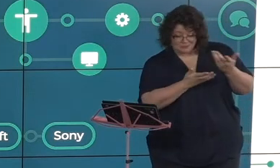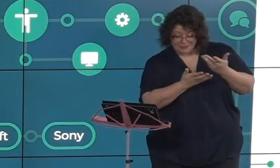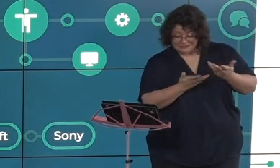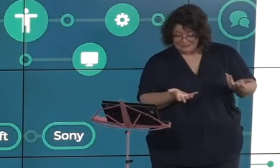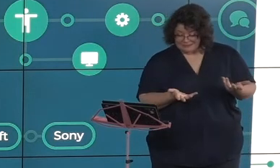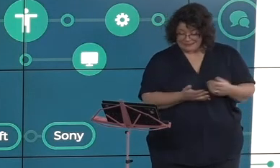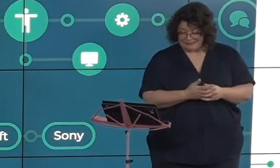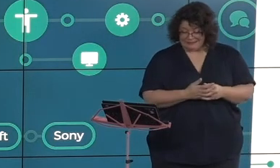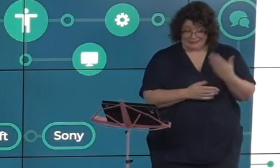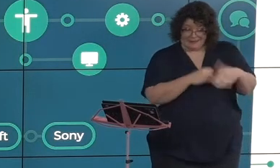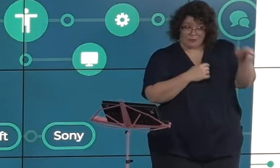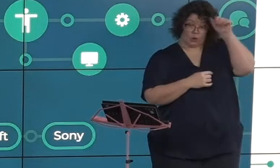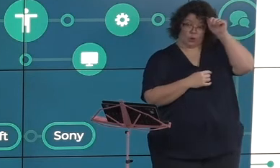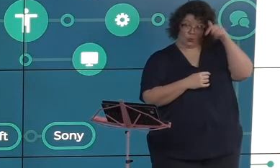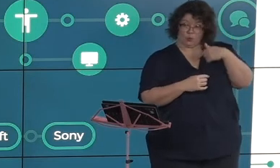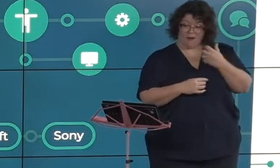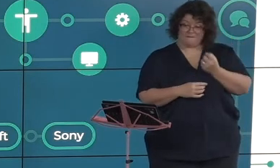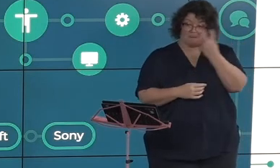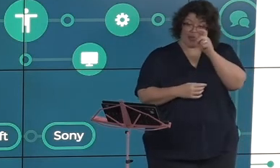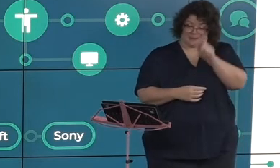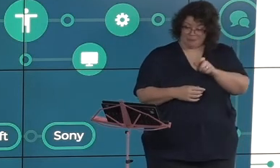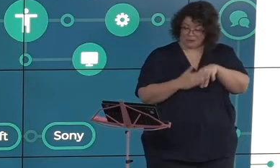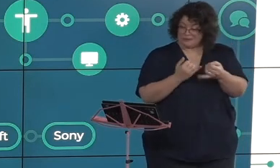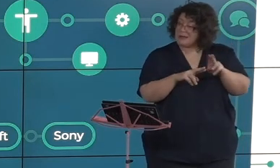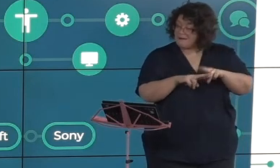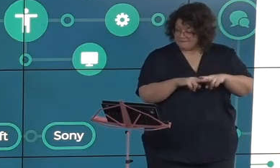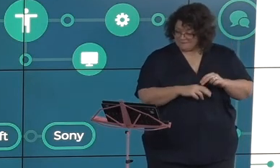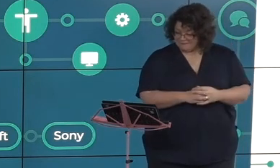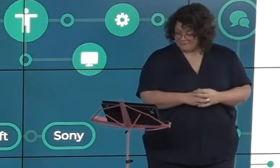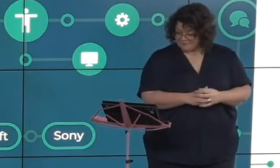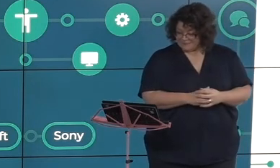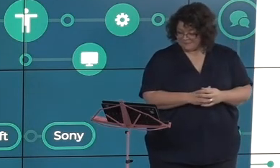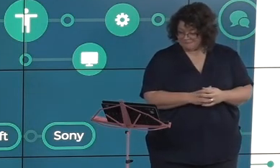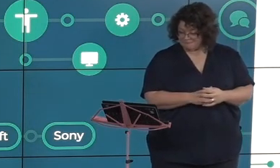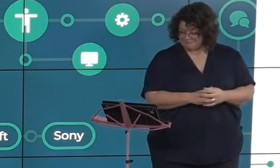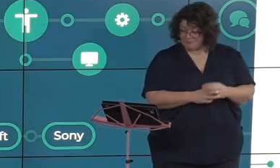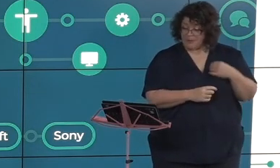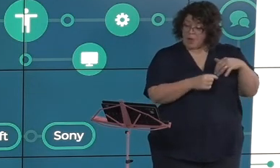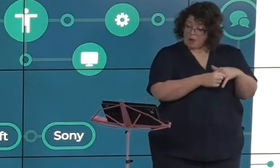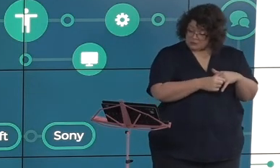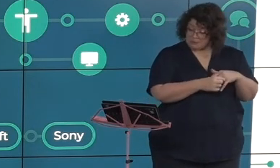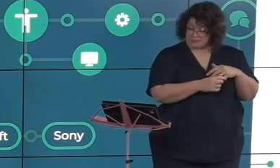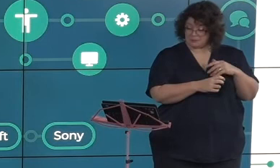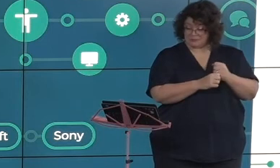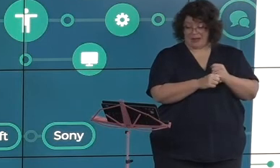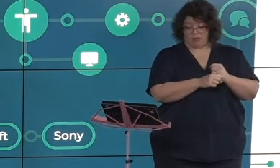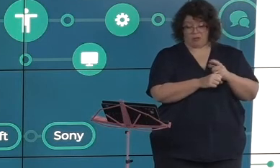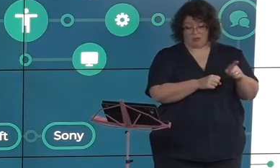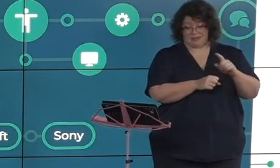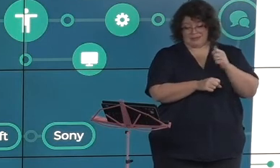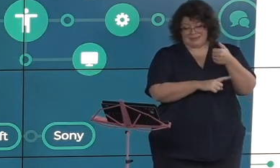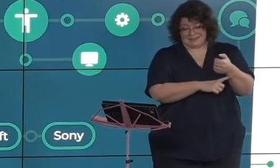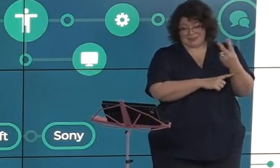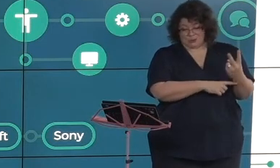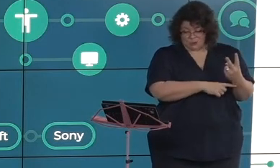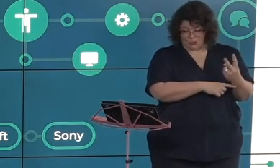Gar, is 62, and I often say he's the best looking man in the world, though he's bald with a pink face. And he's delighted.